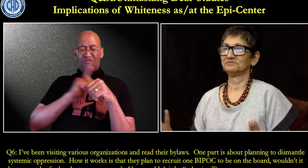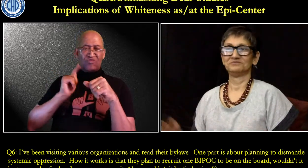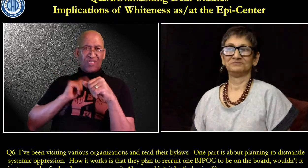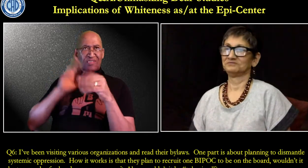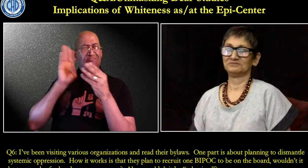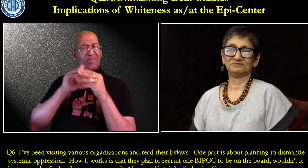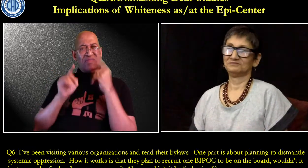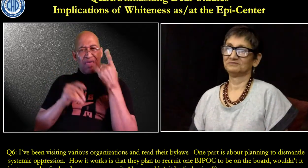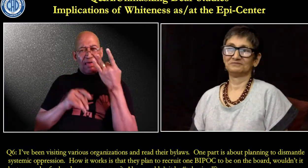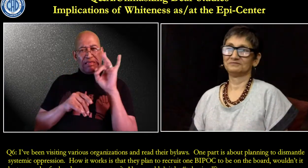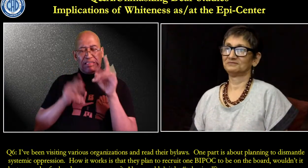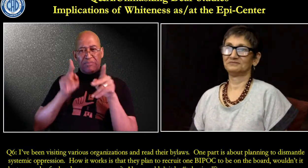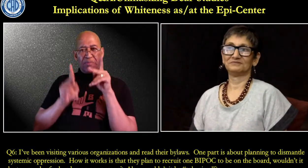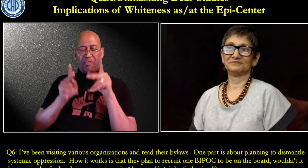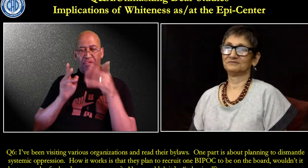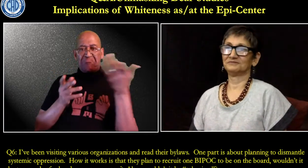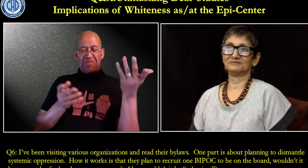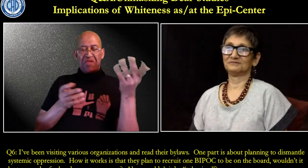But that still isn't resolving it.